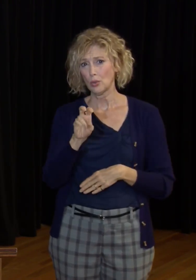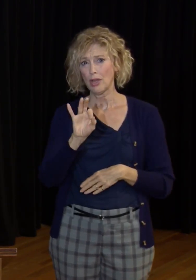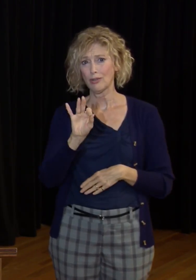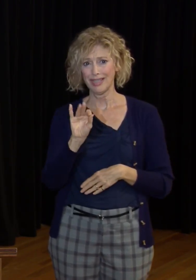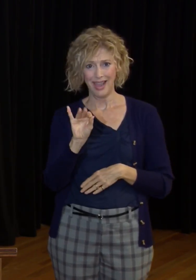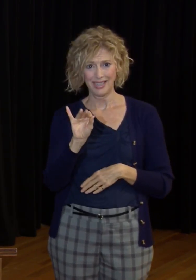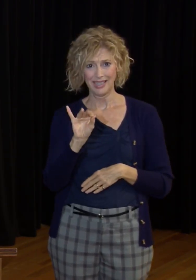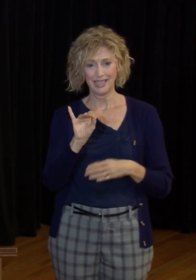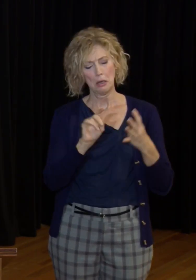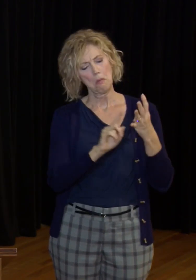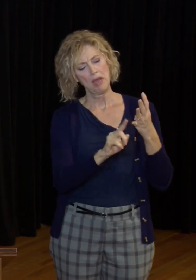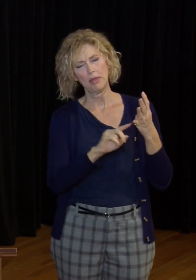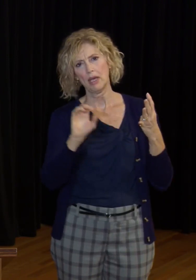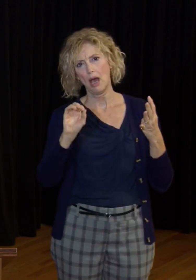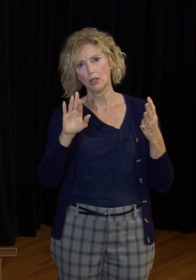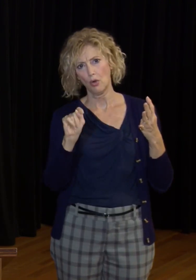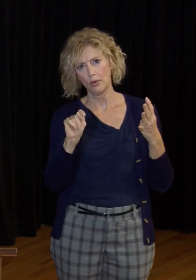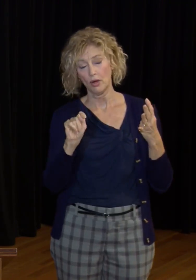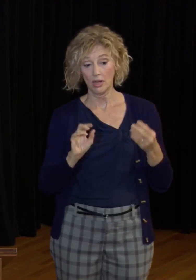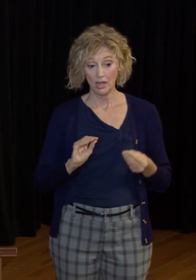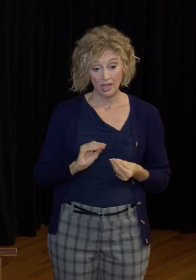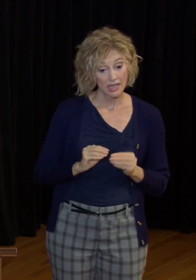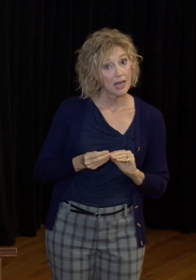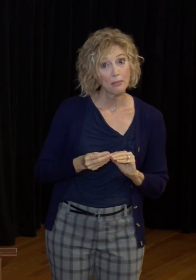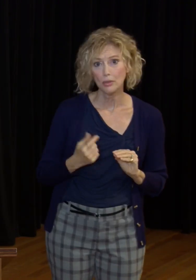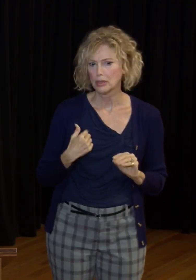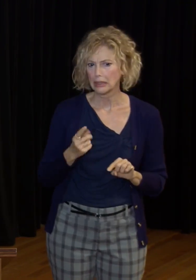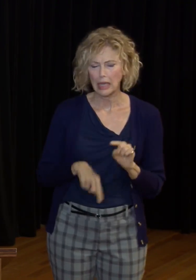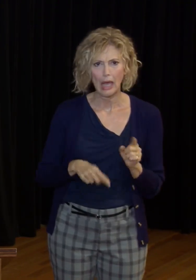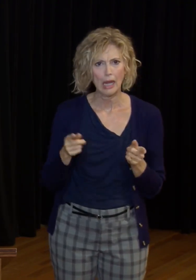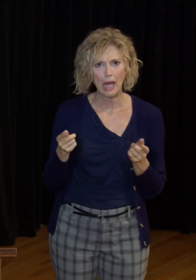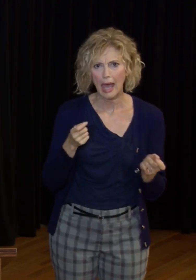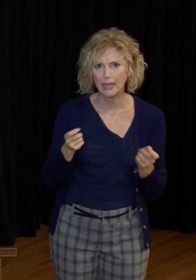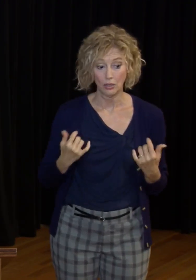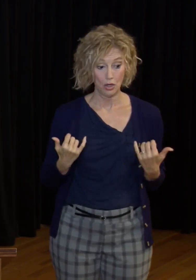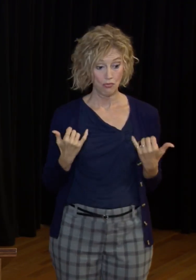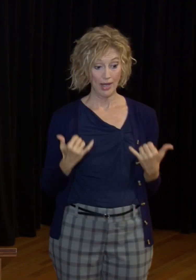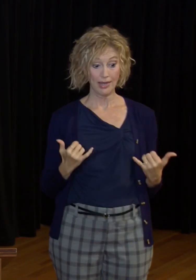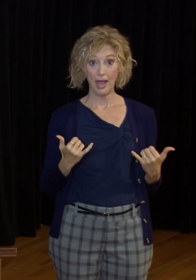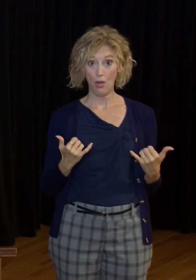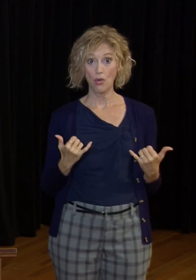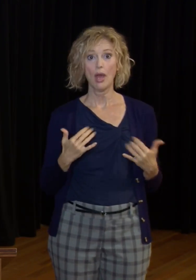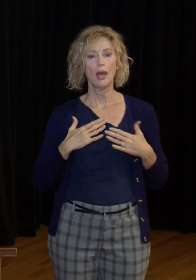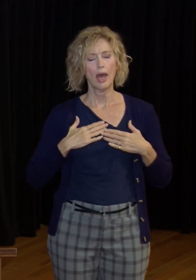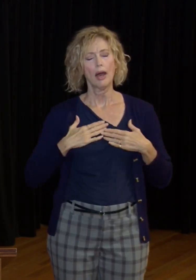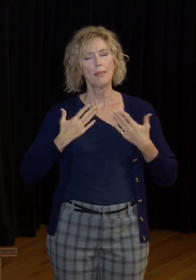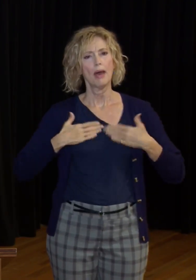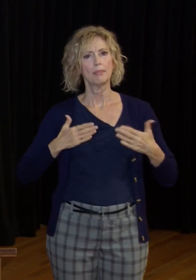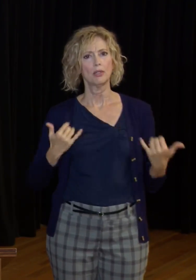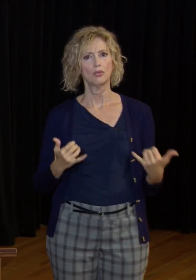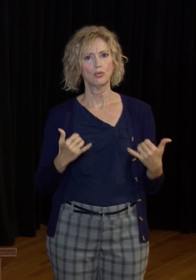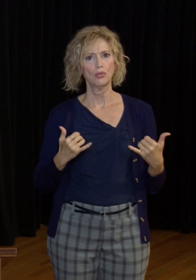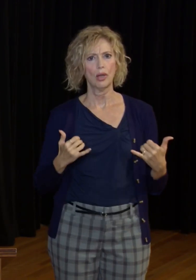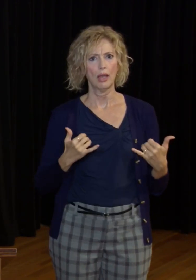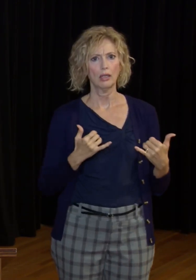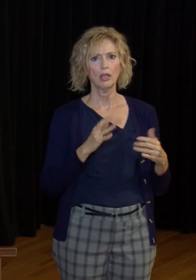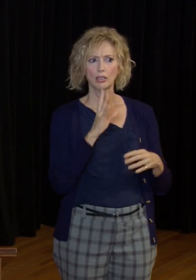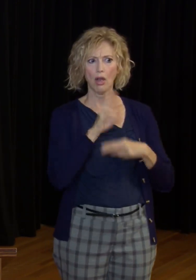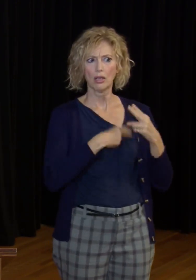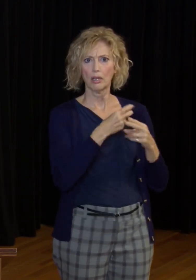2,290 in late October. I mean, these are numbers that we just couldn't handle. I mean, right now, today, and I'm really pleased with that, mentioning our